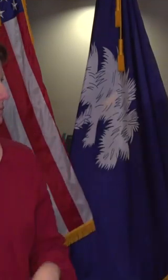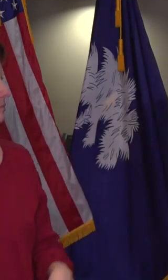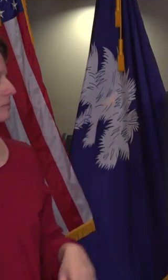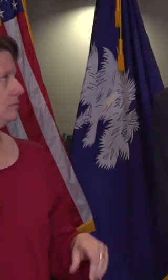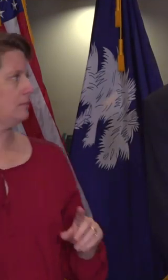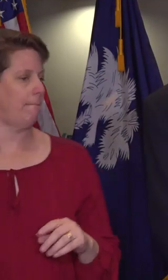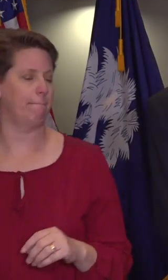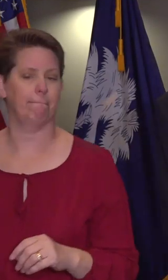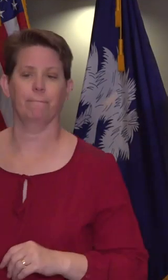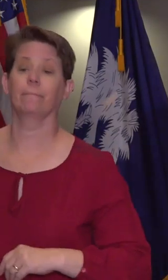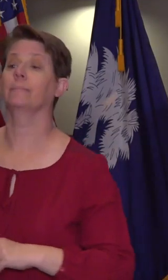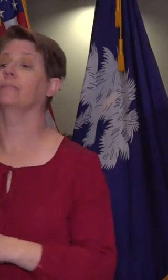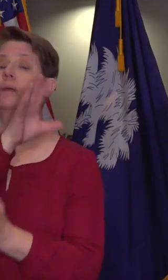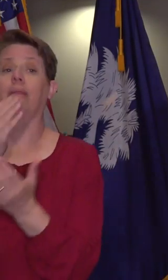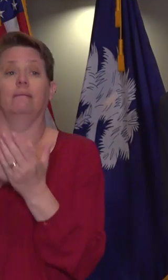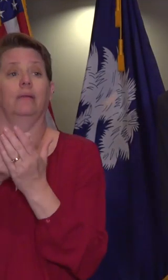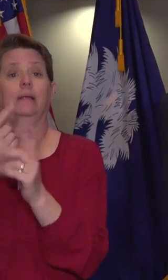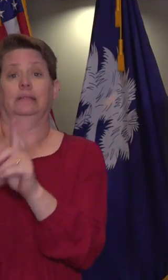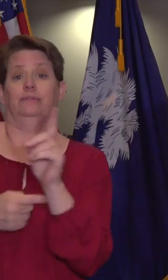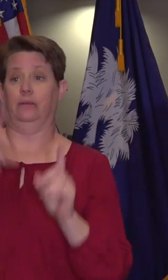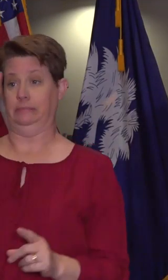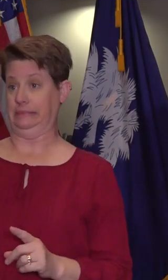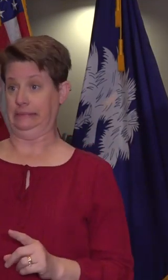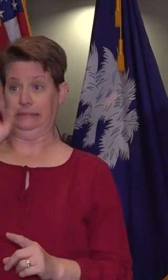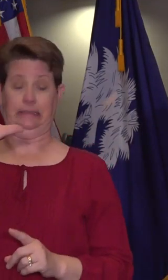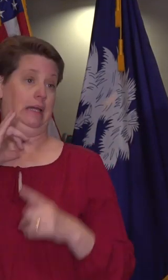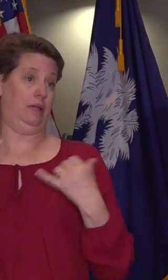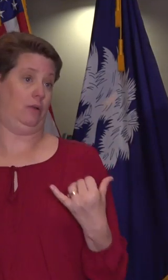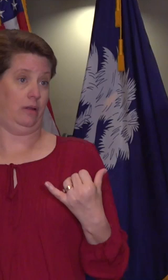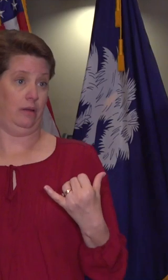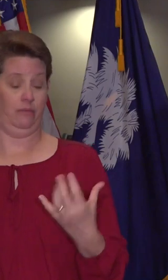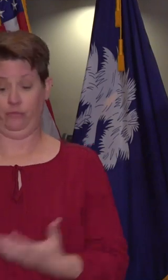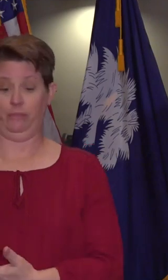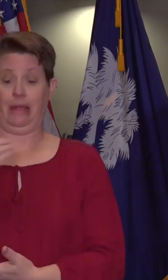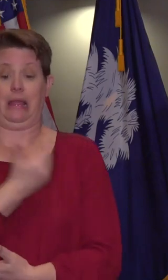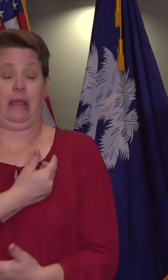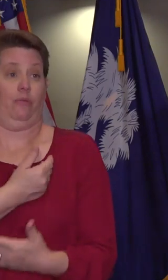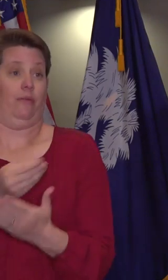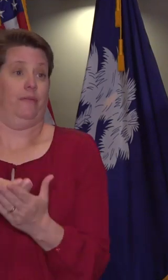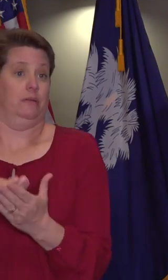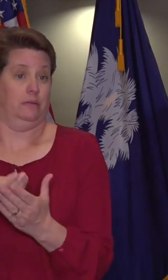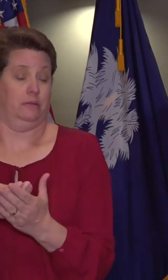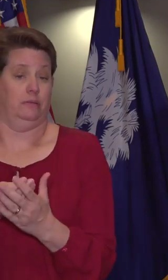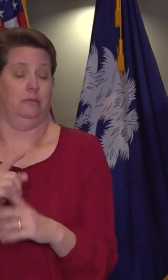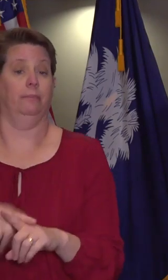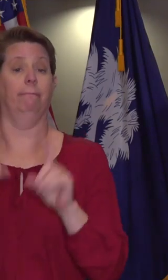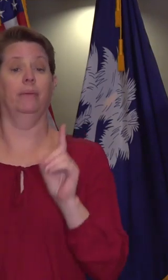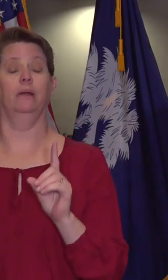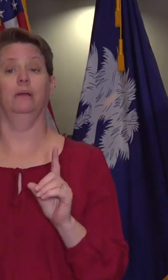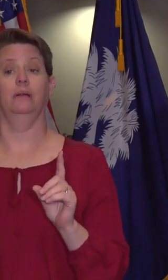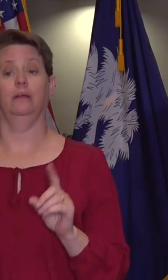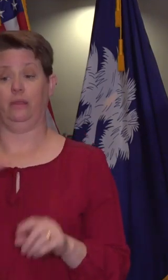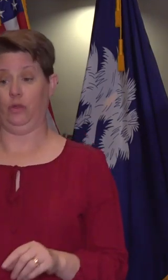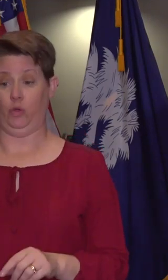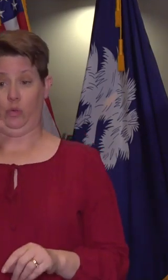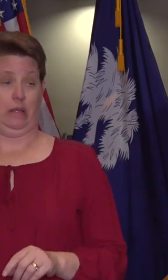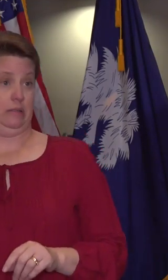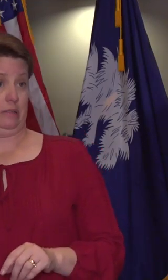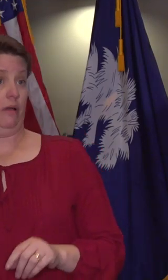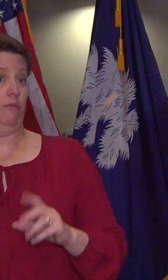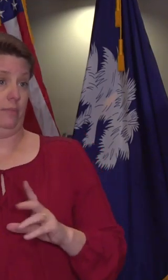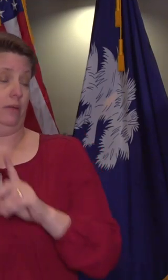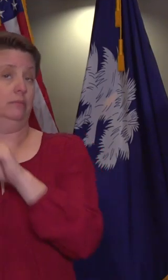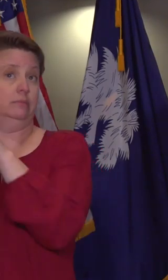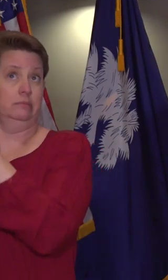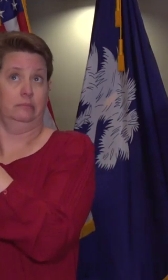on? The funding is coming from DHEC right now, from our funds, but the U.S. government